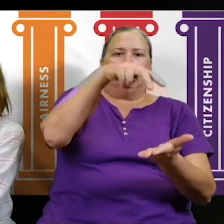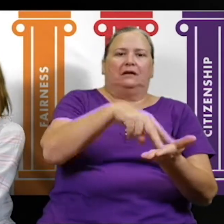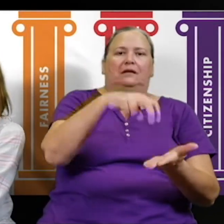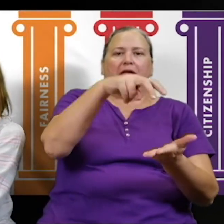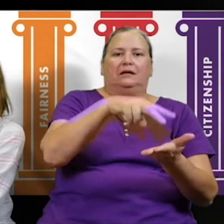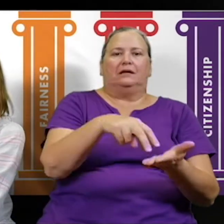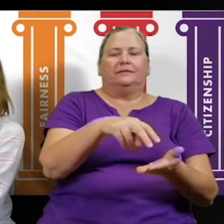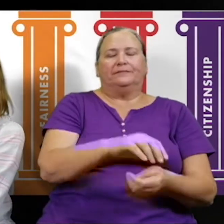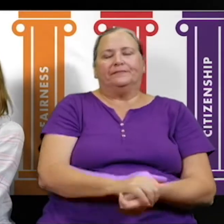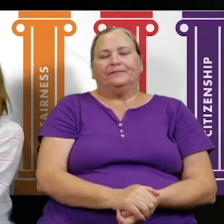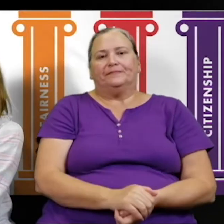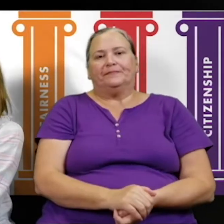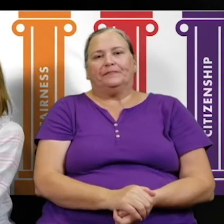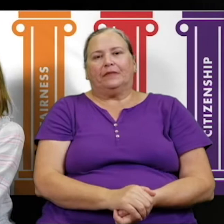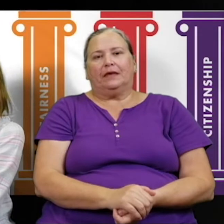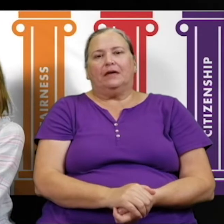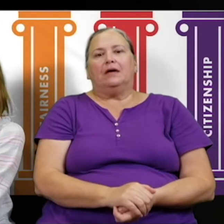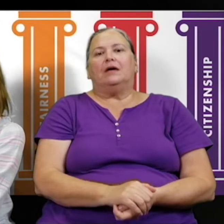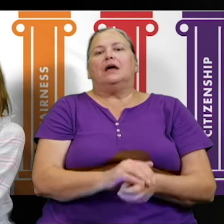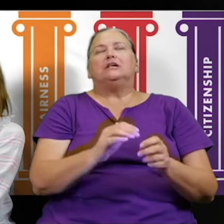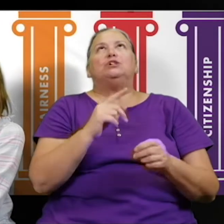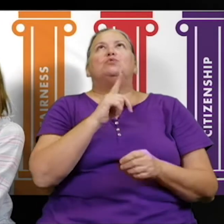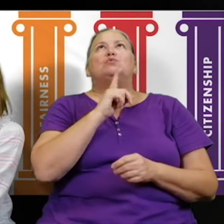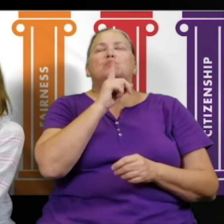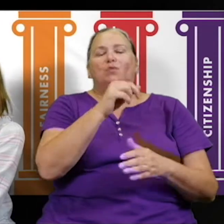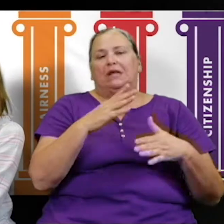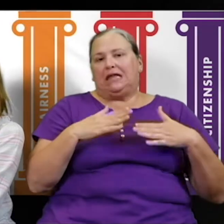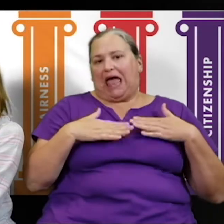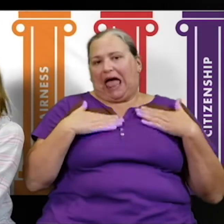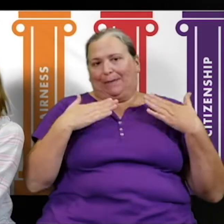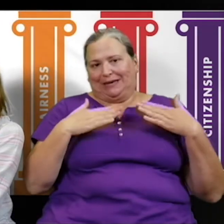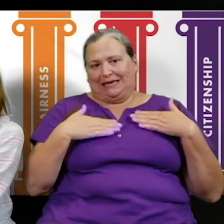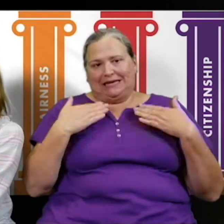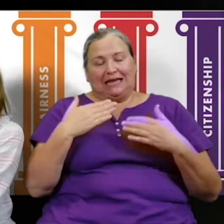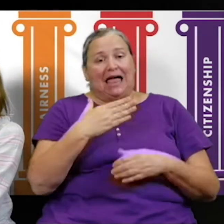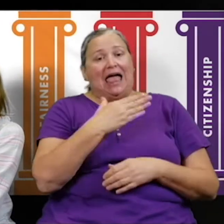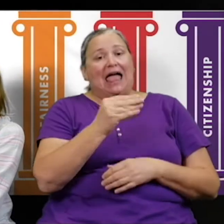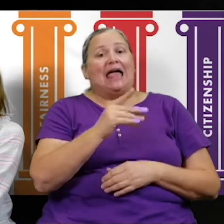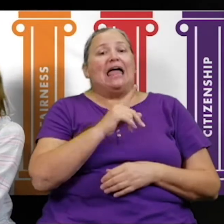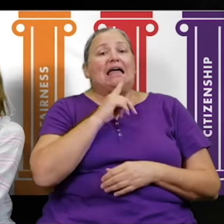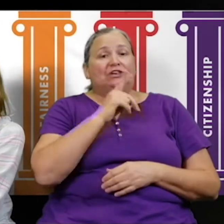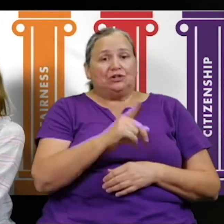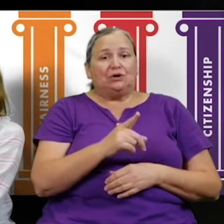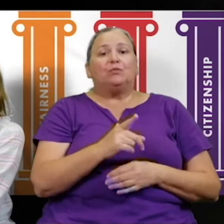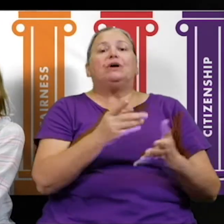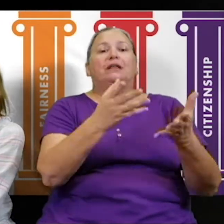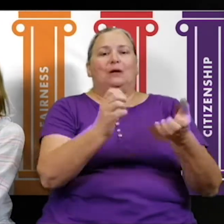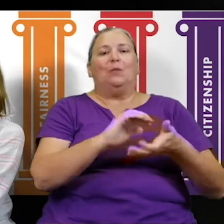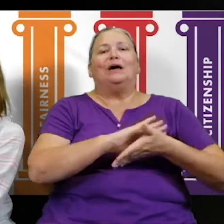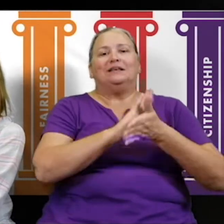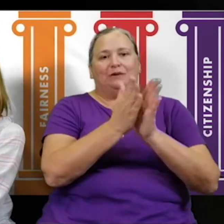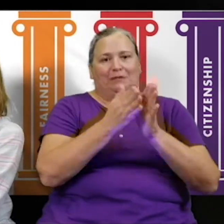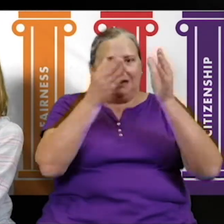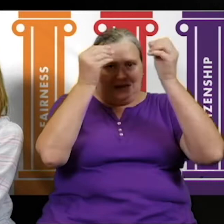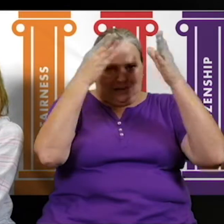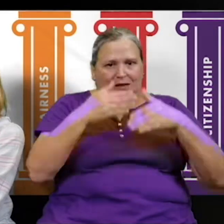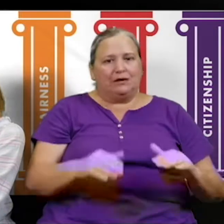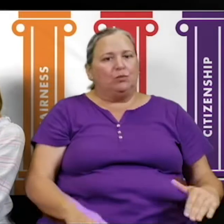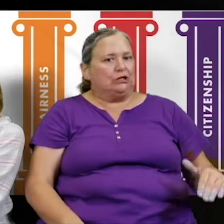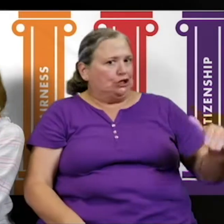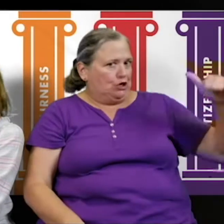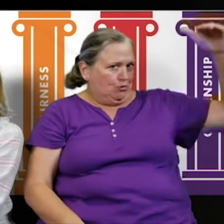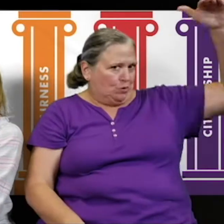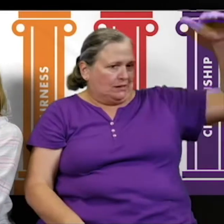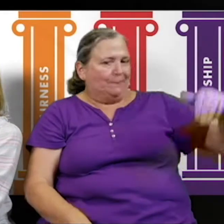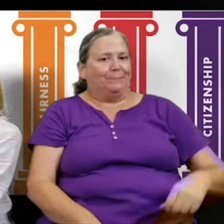way home. She was so happy, and she really did want to be a teacher when she grew